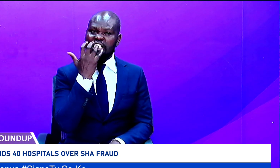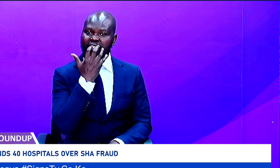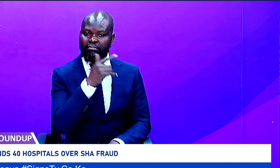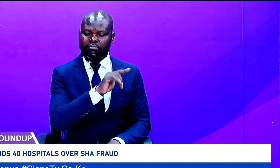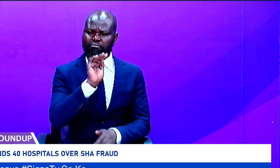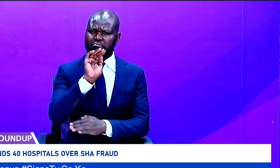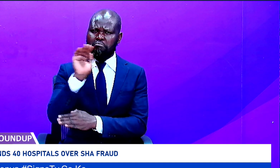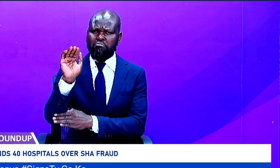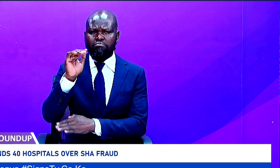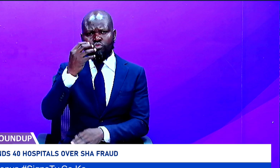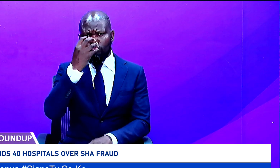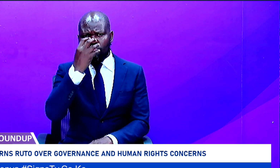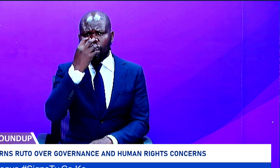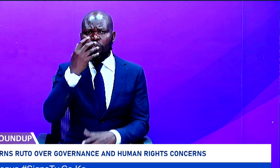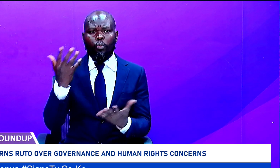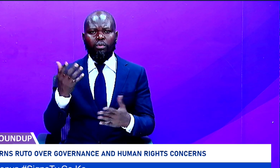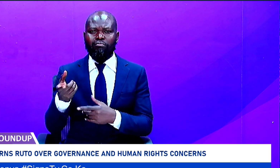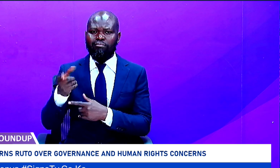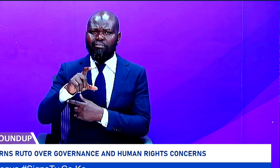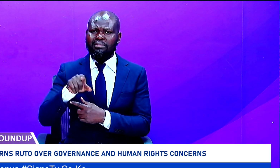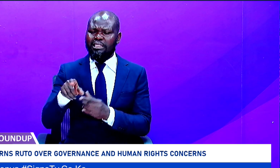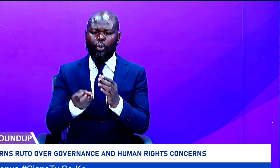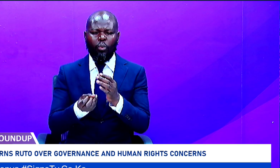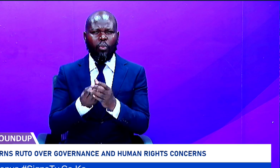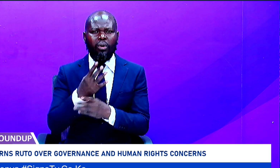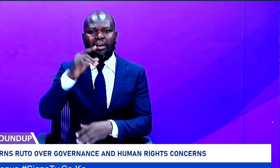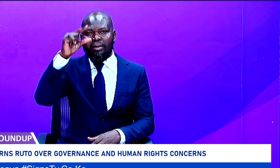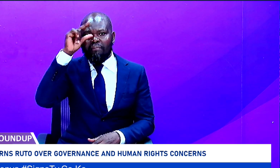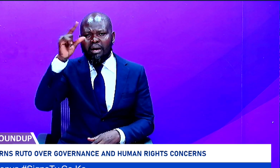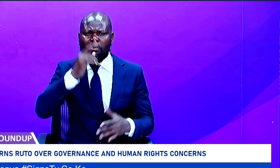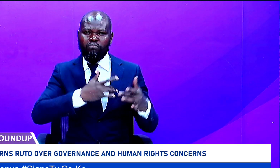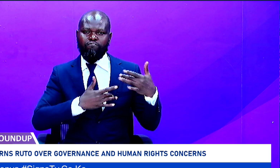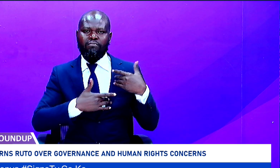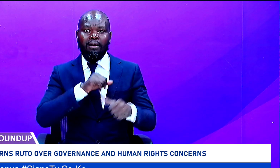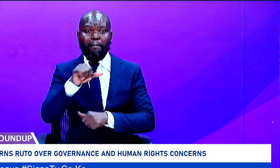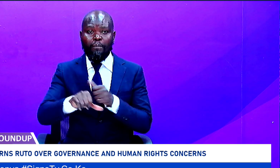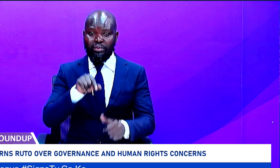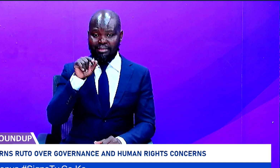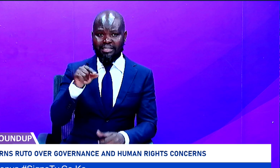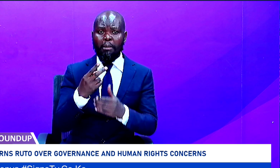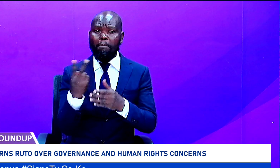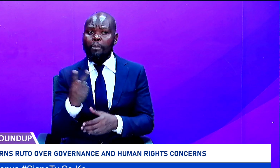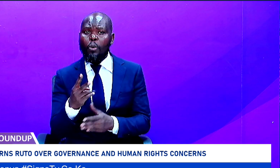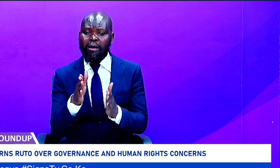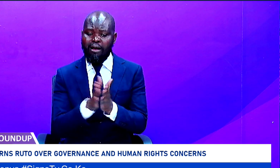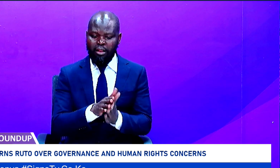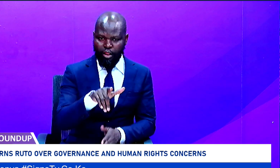The former President Rigathi Gachagua has urged President William Ruto to address the growing government concerns raised